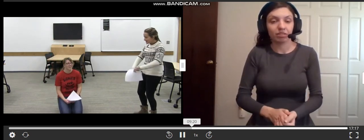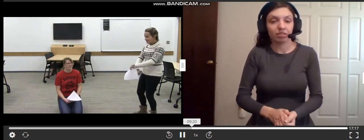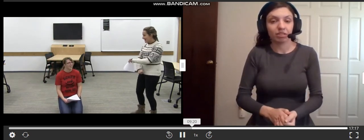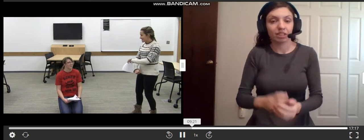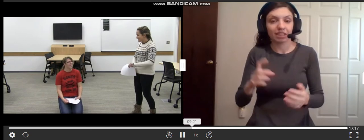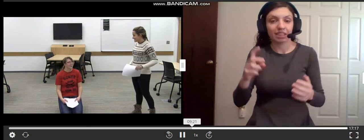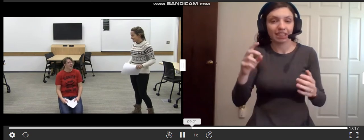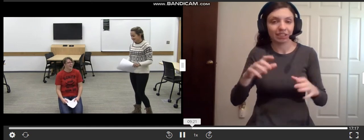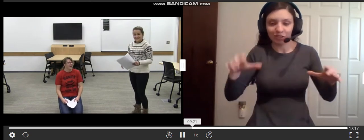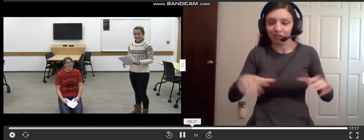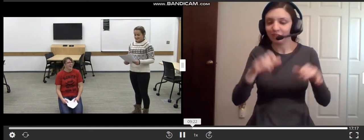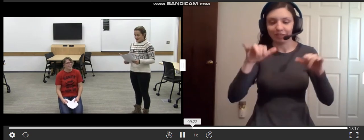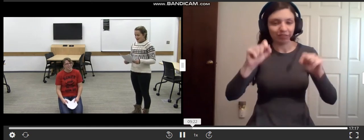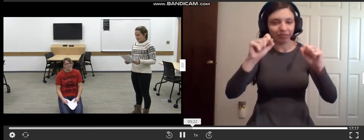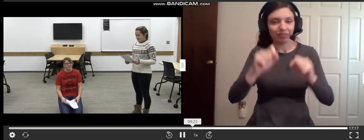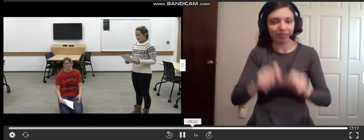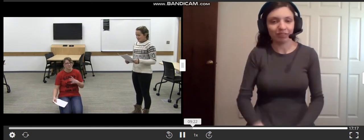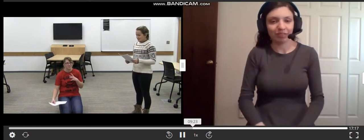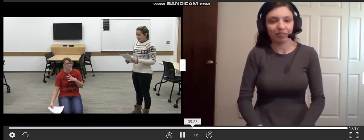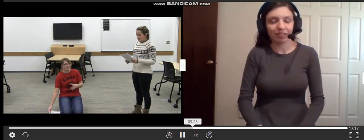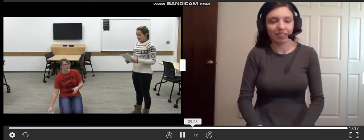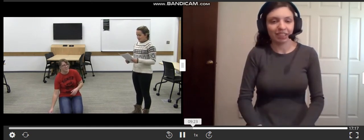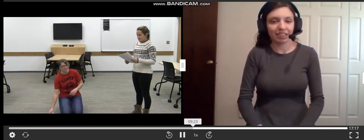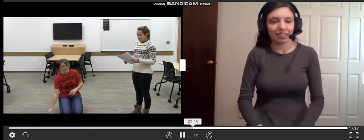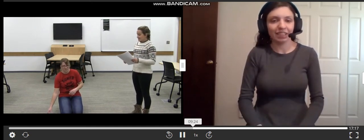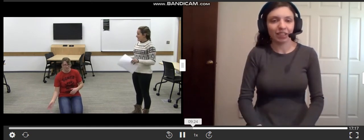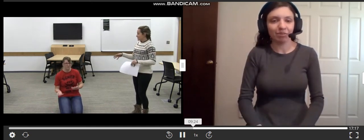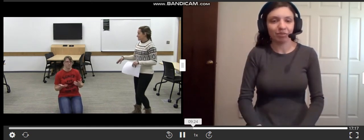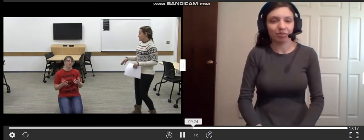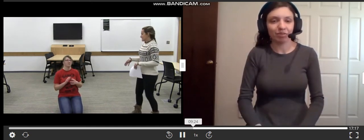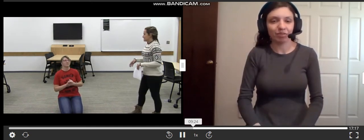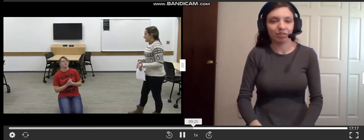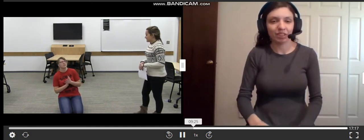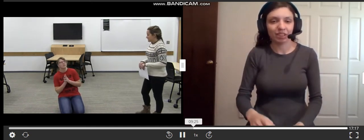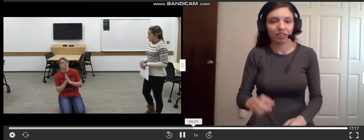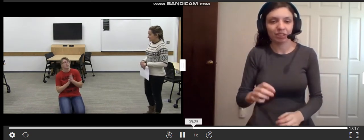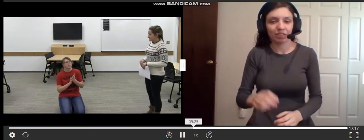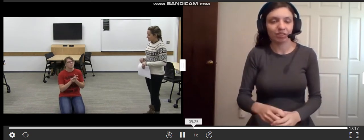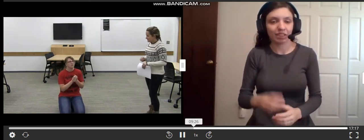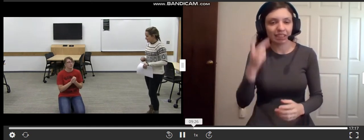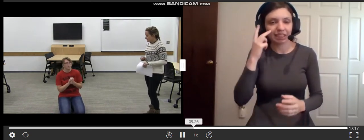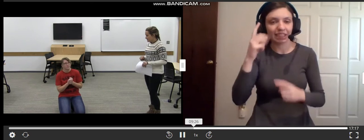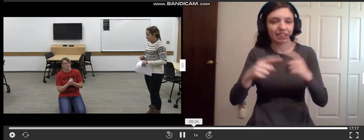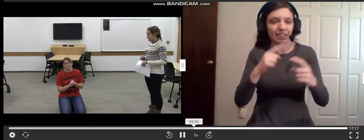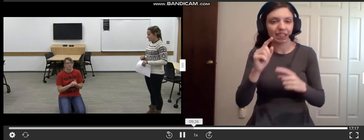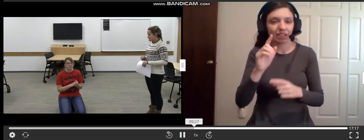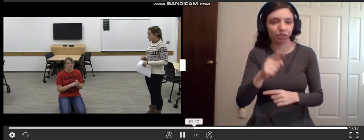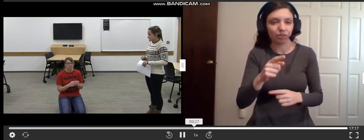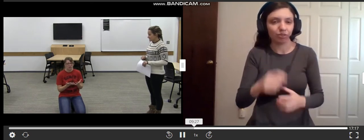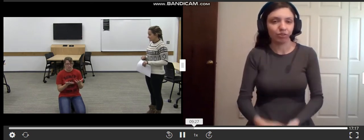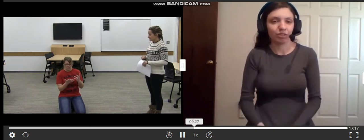Just get right into it. So let's see how you would sign that.